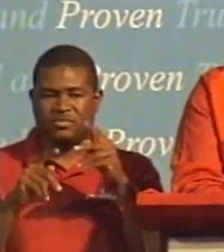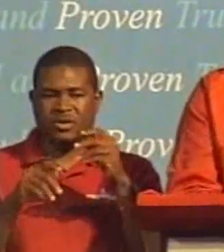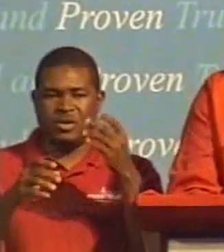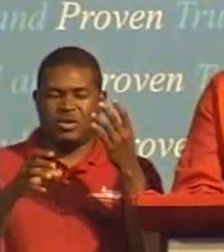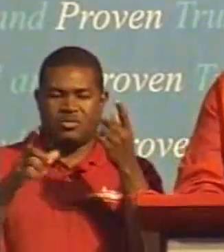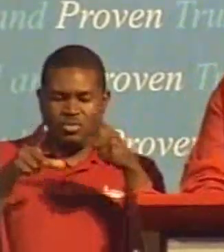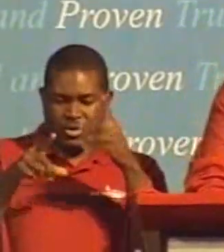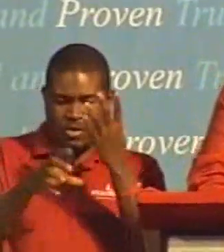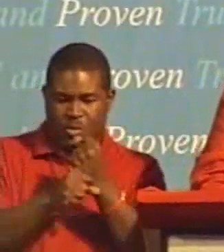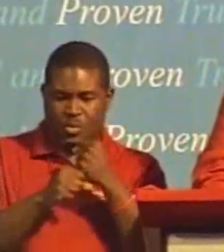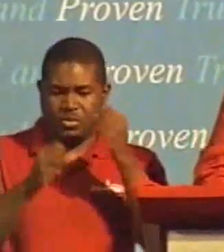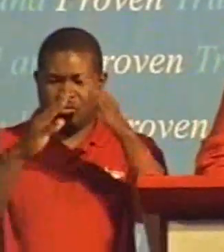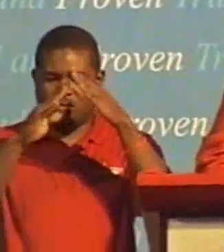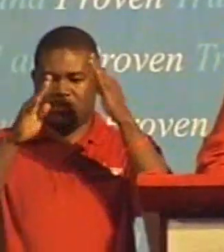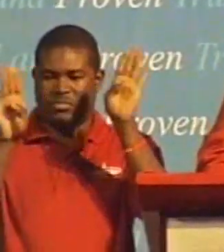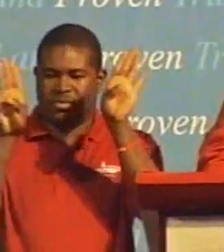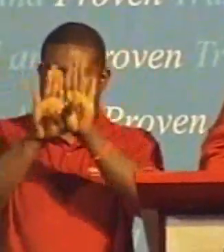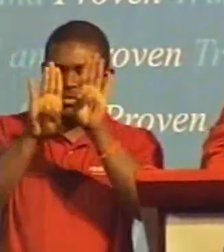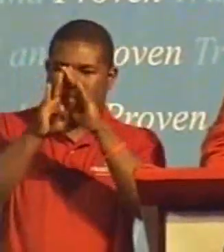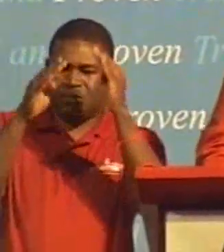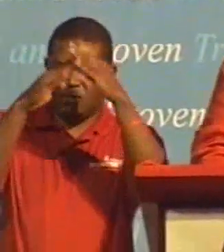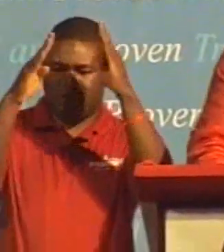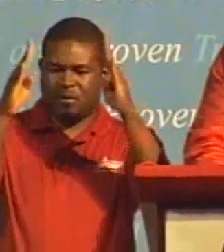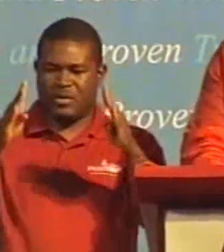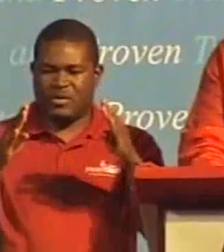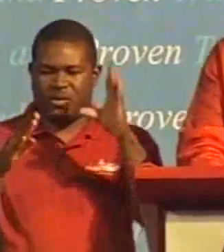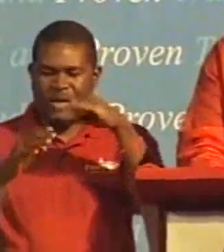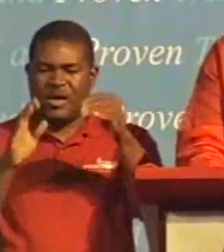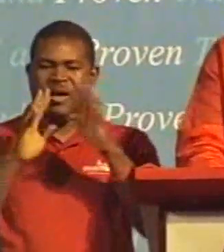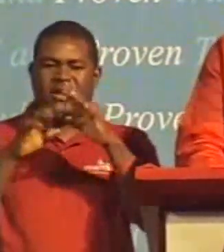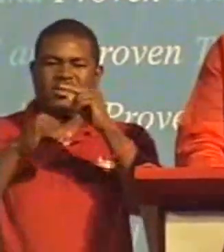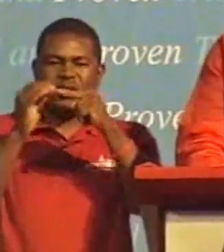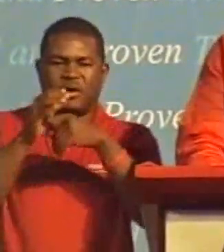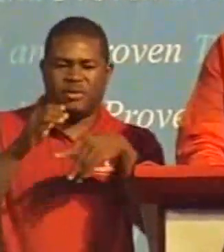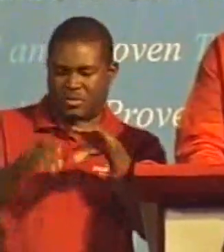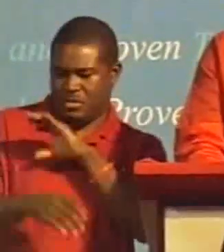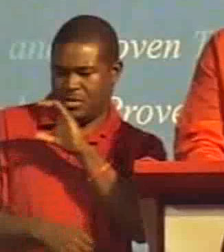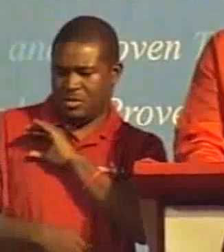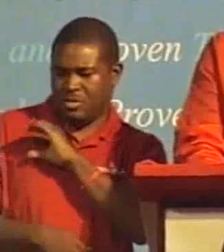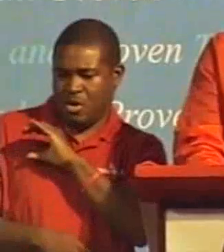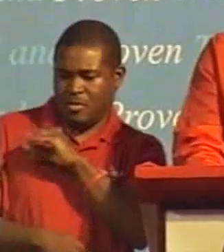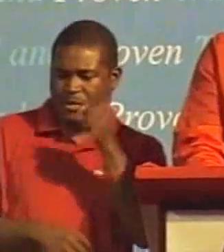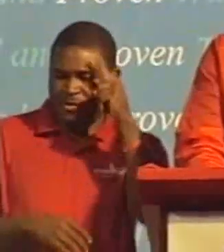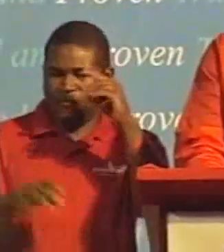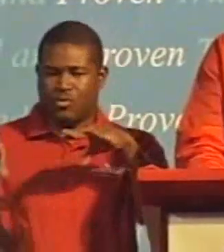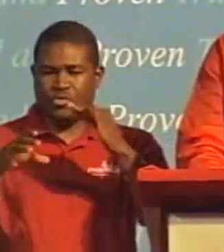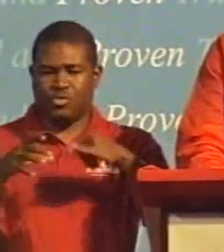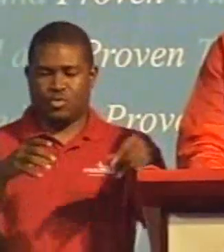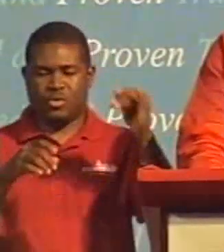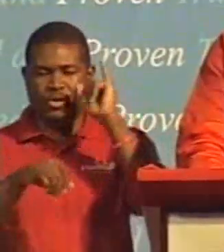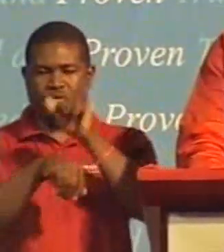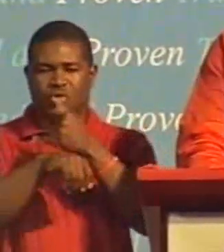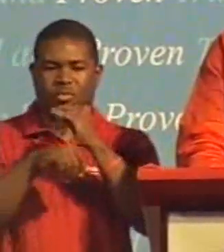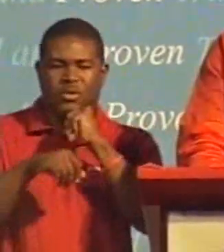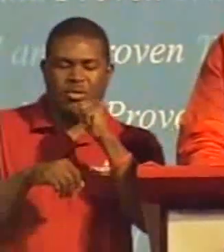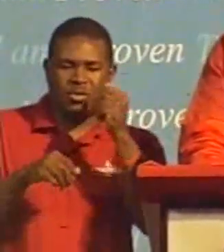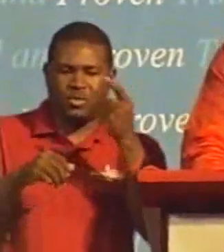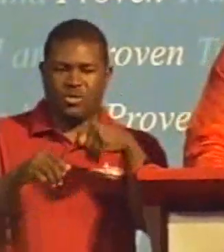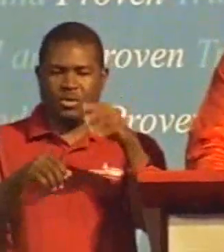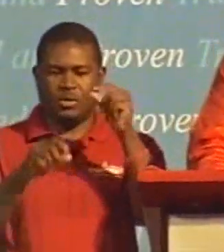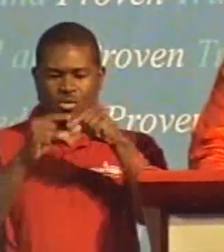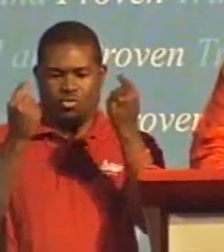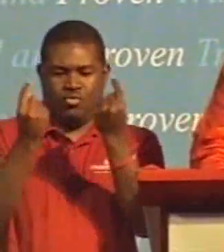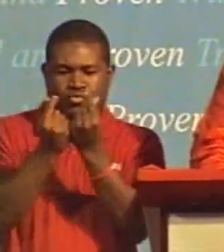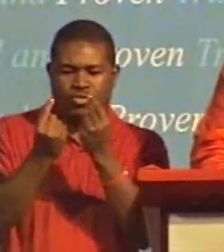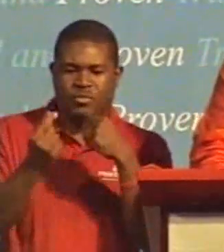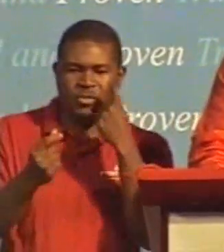Assembly? Remember how they criticized the police for doing their job? They are not, I tell you, a group given to respecting